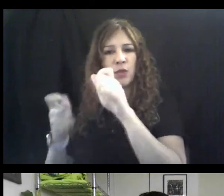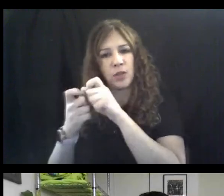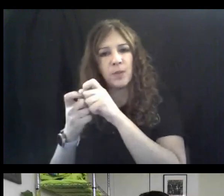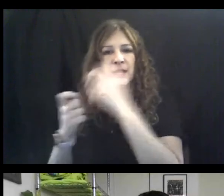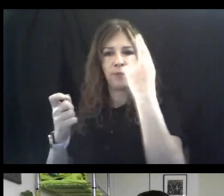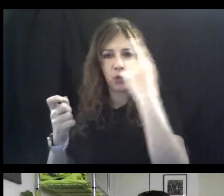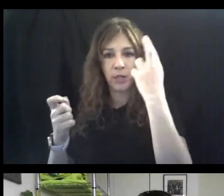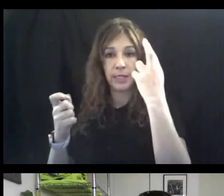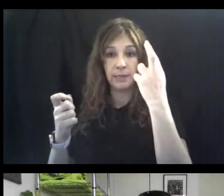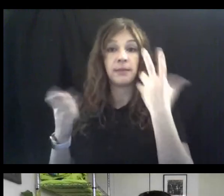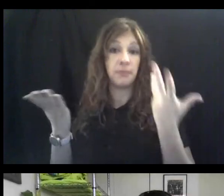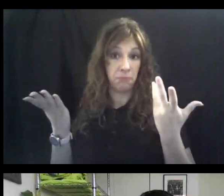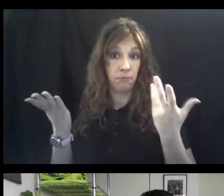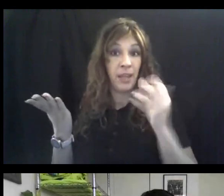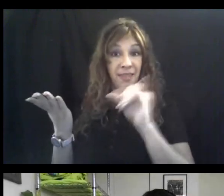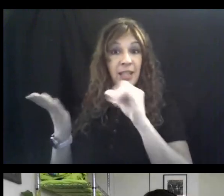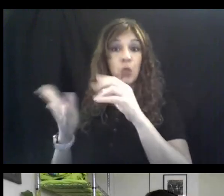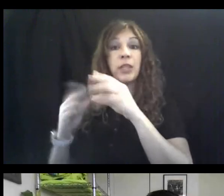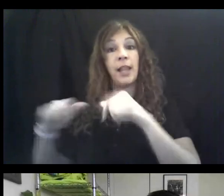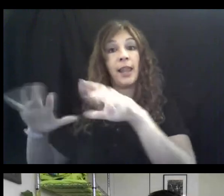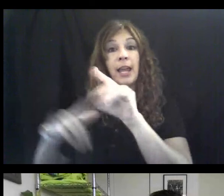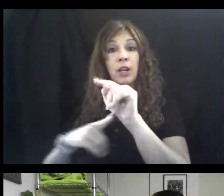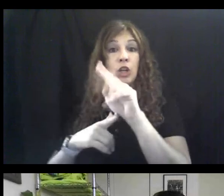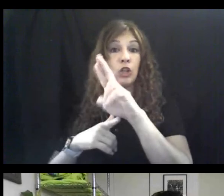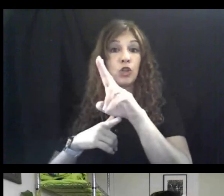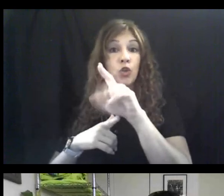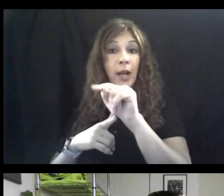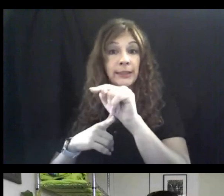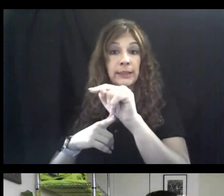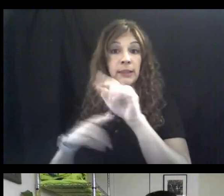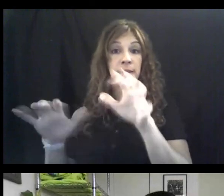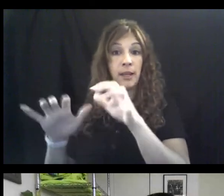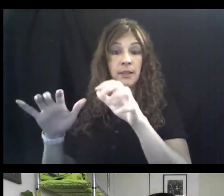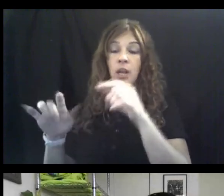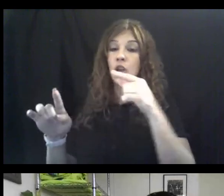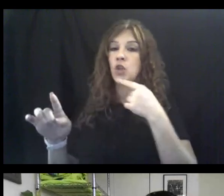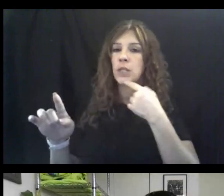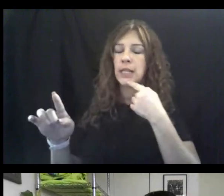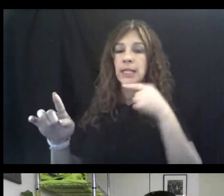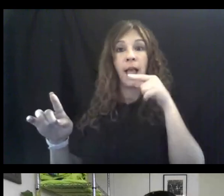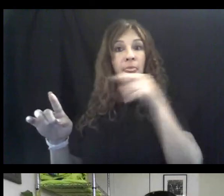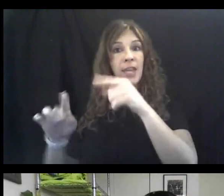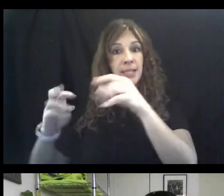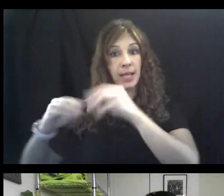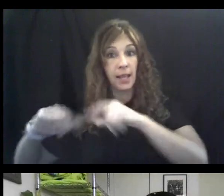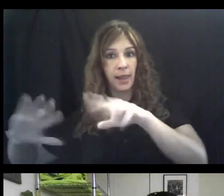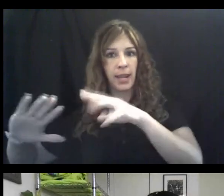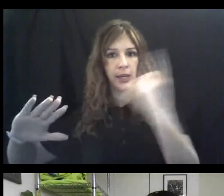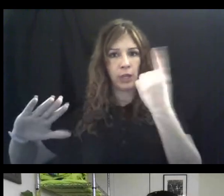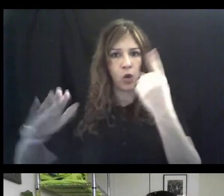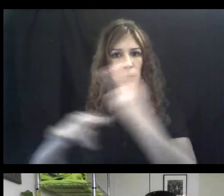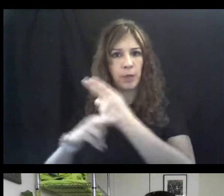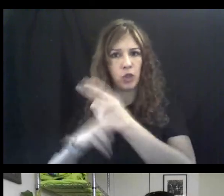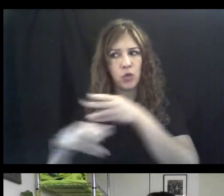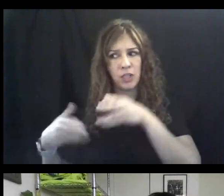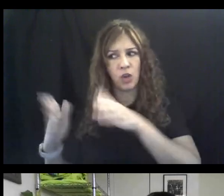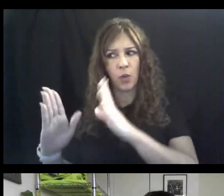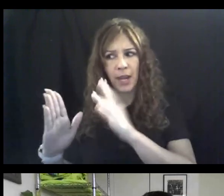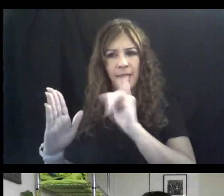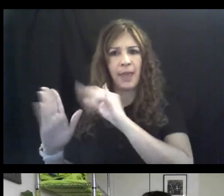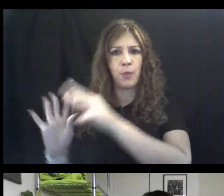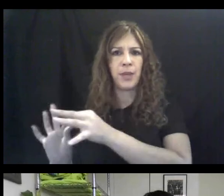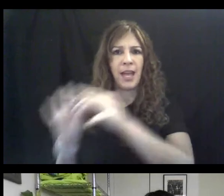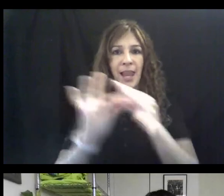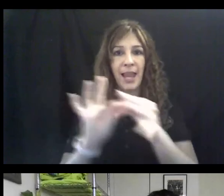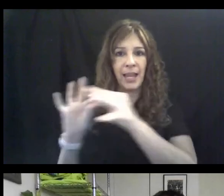be the rematriation process of this land can only be used in a way that's in line with